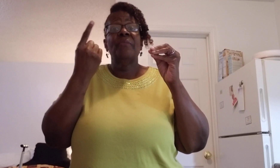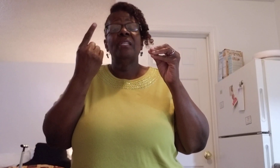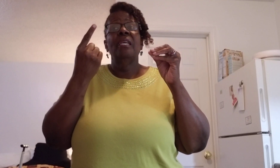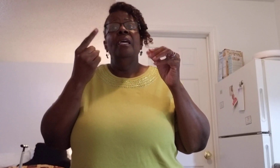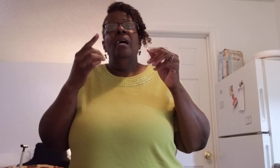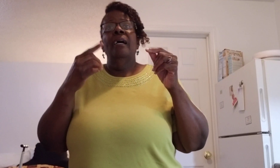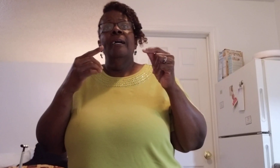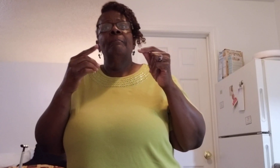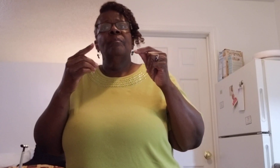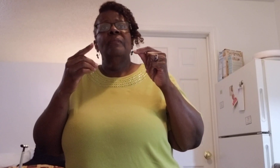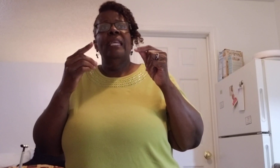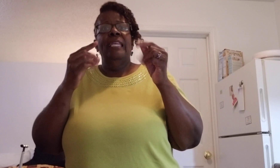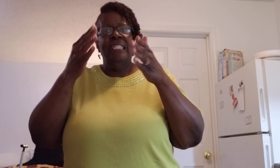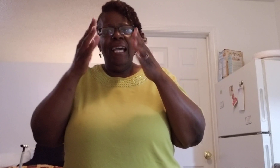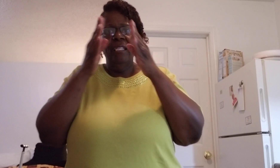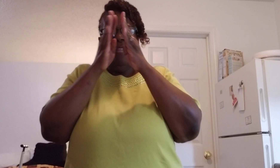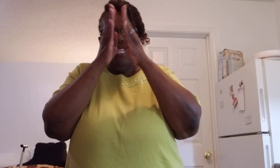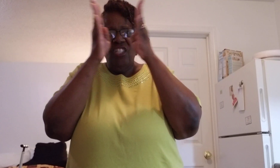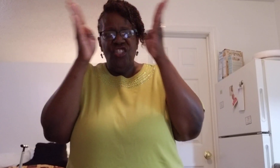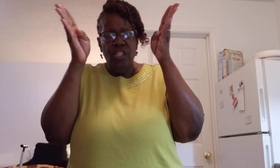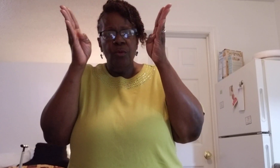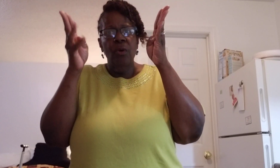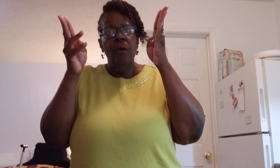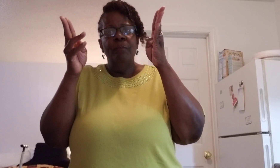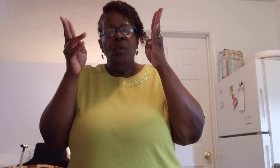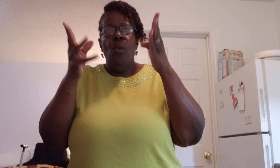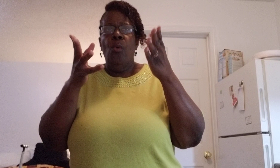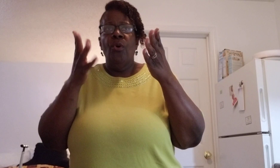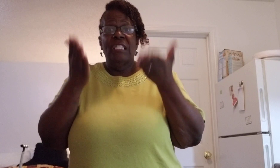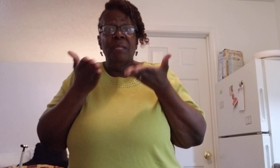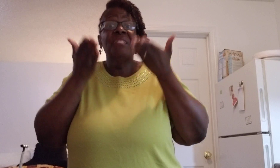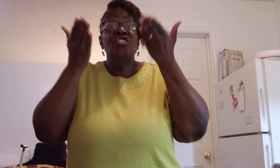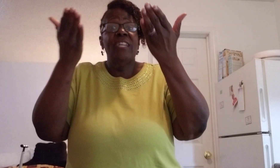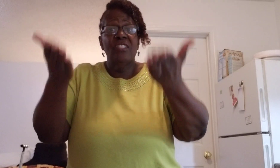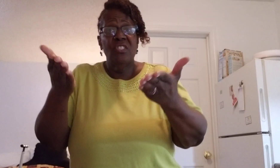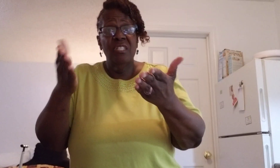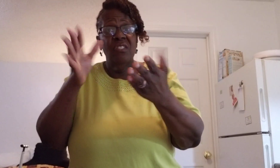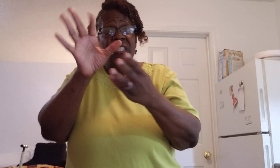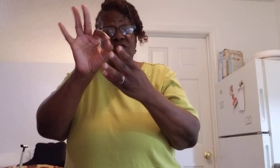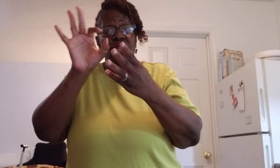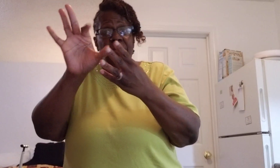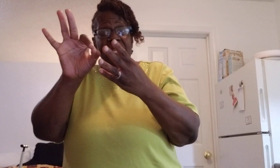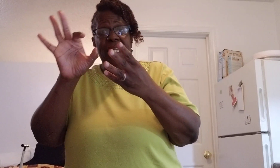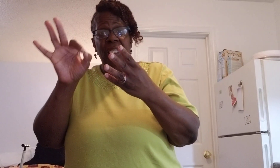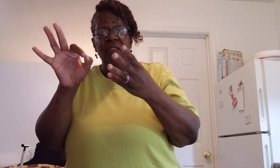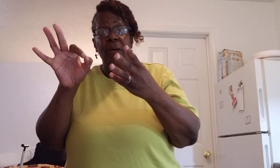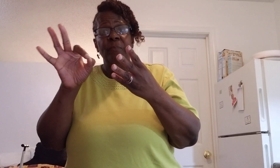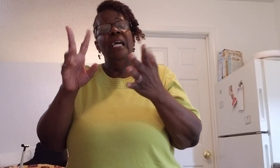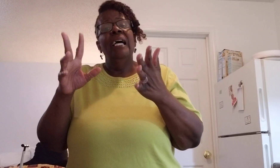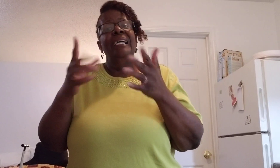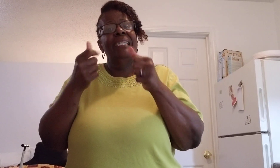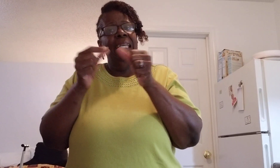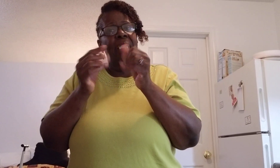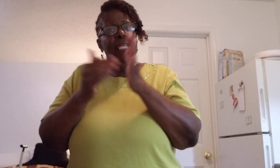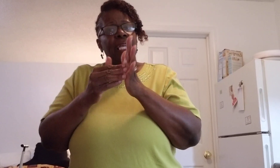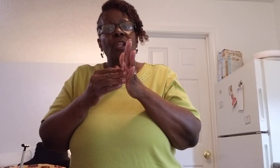something, it's kind of like in general, or some suggestions that you can pick any of them. Again,